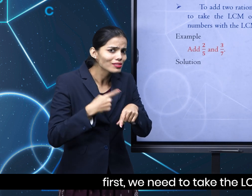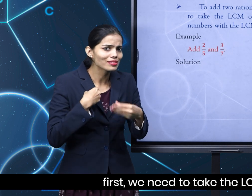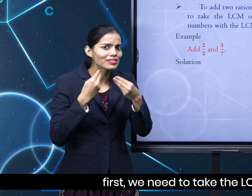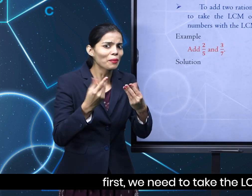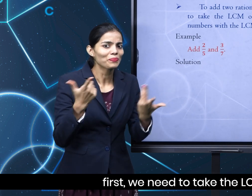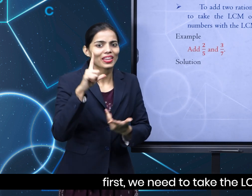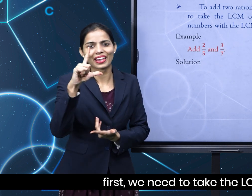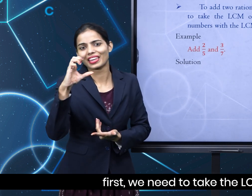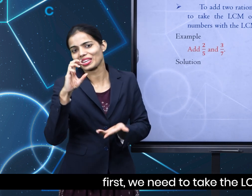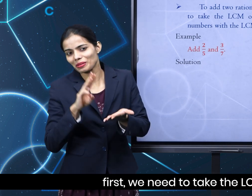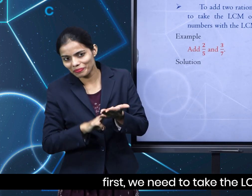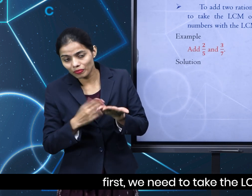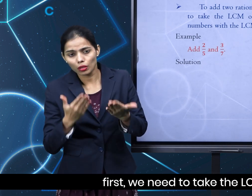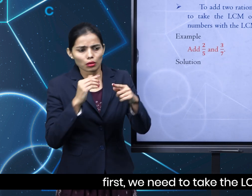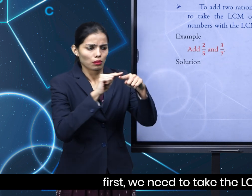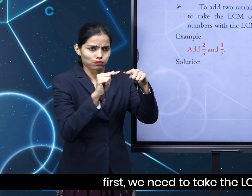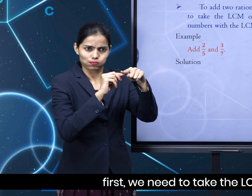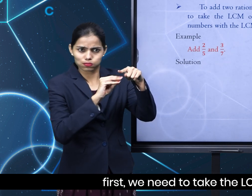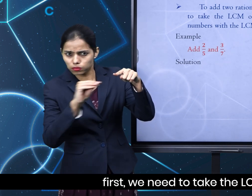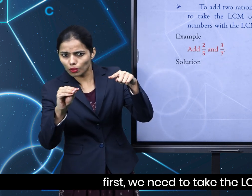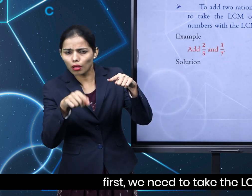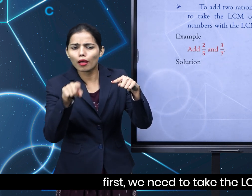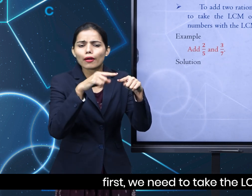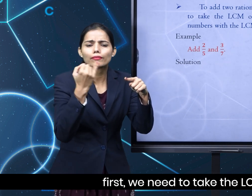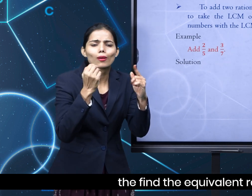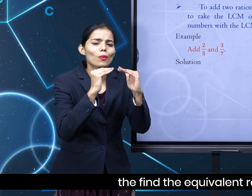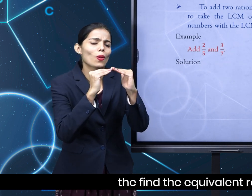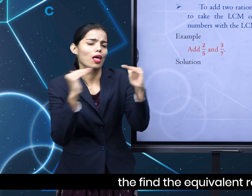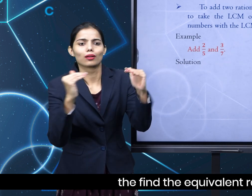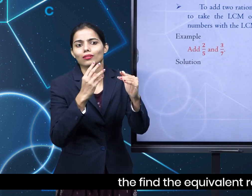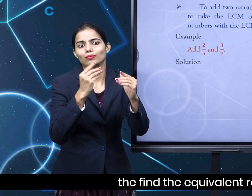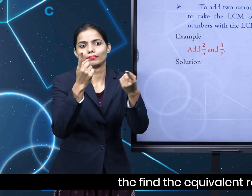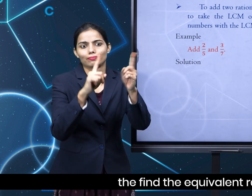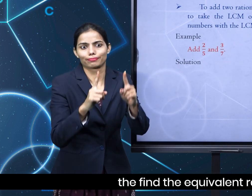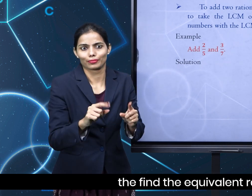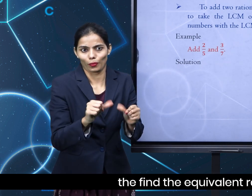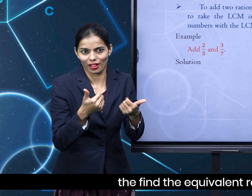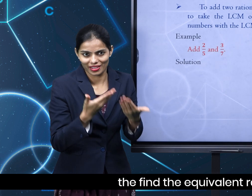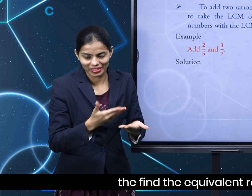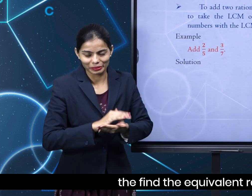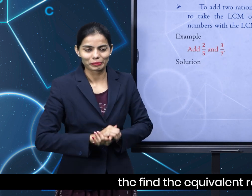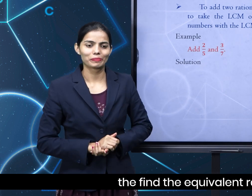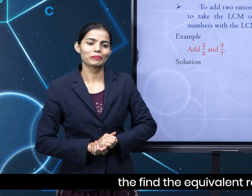first we need to take the LCM of denominators, then find the equivalent rational numbers.